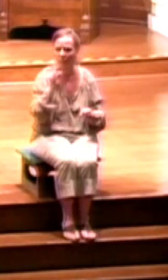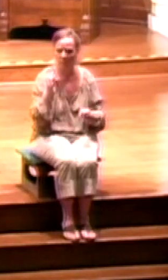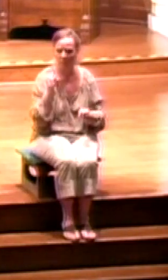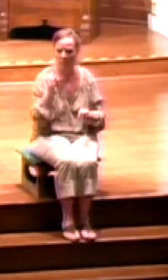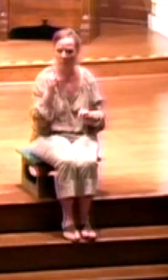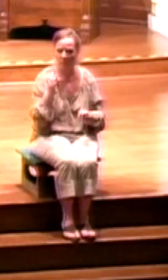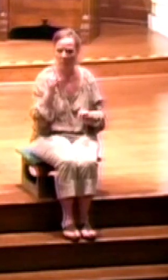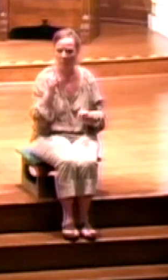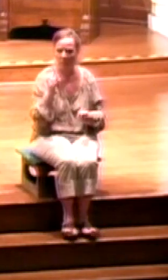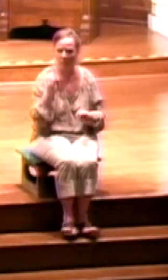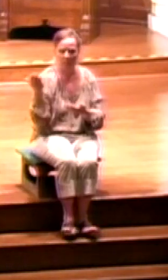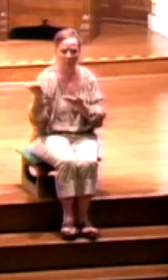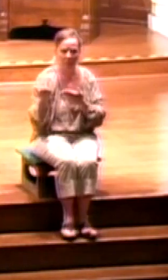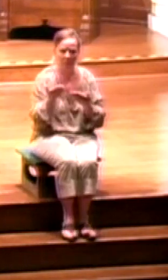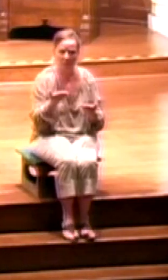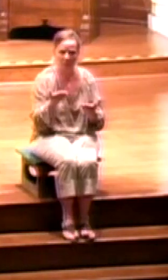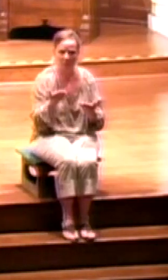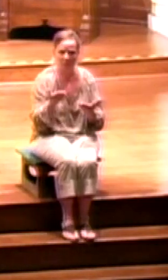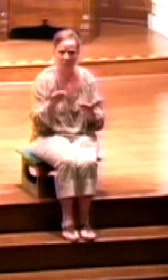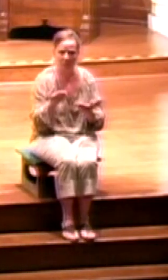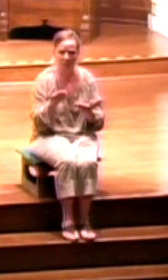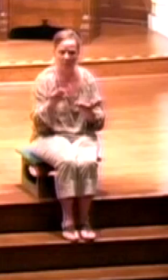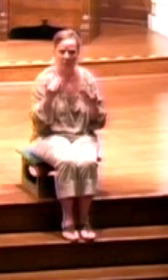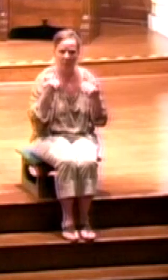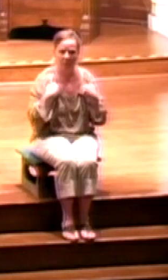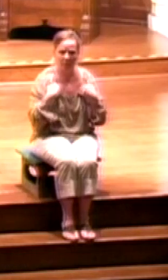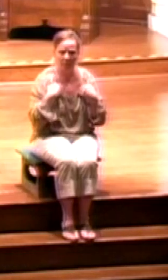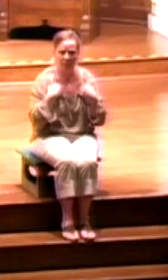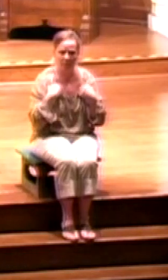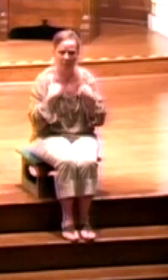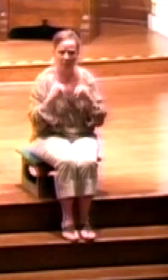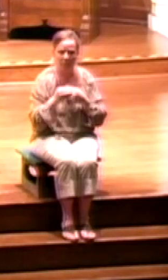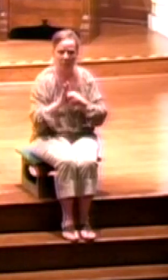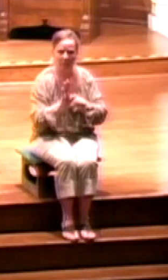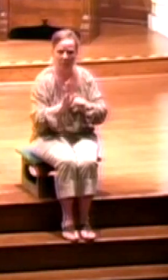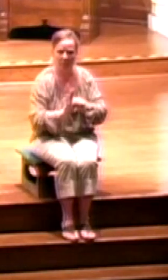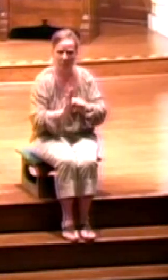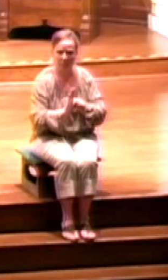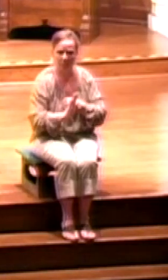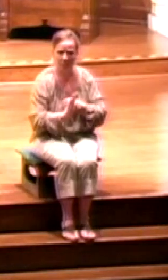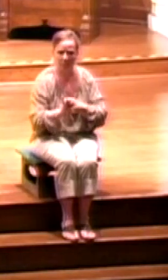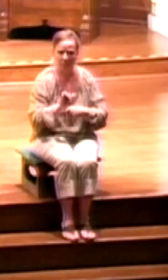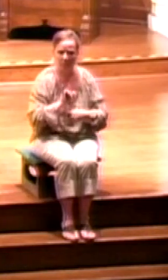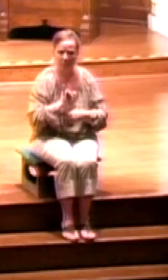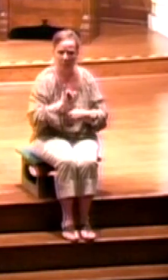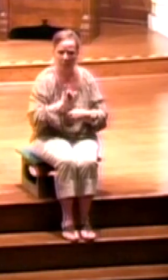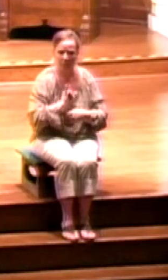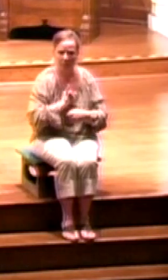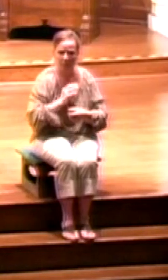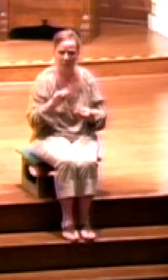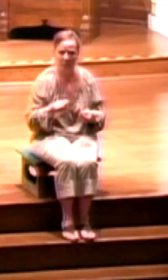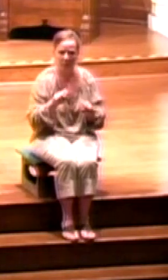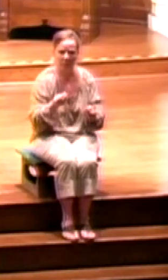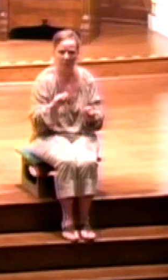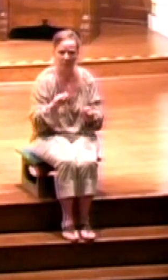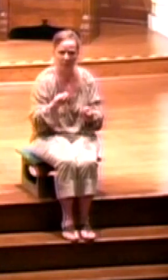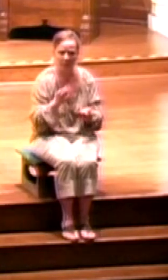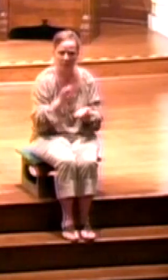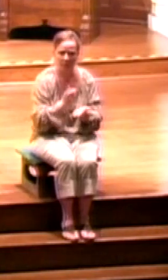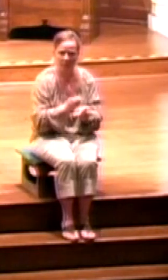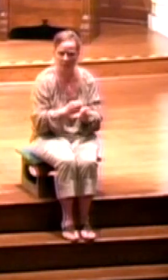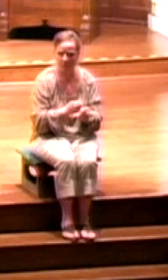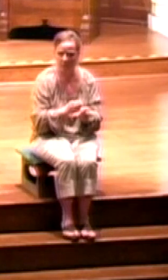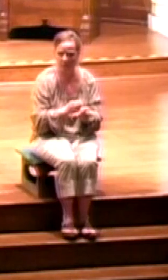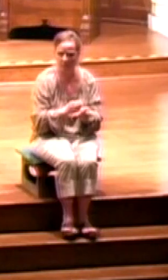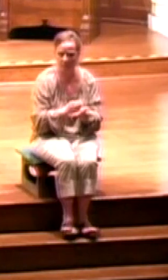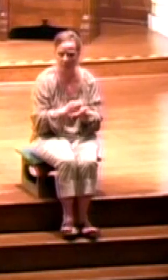stand, and you will receive a piece of bread. Go ahead and eat that, and I will come by with little cups. There are two kinds of drinks